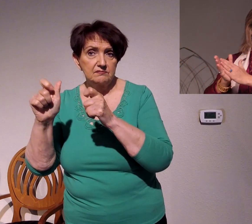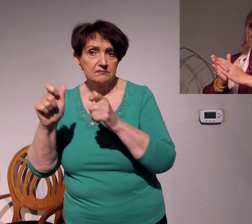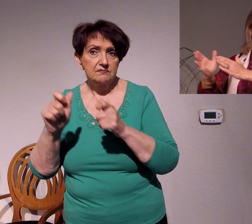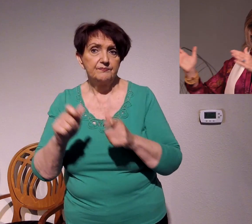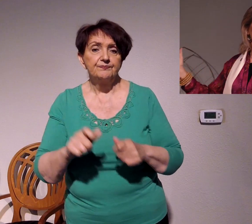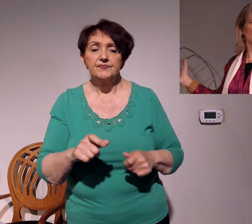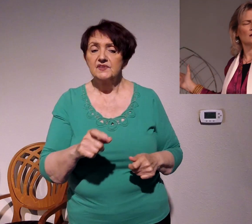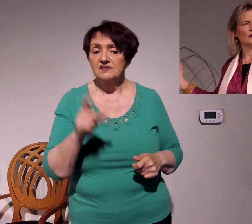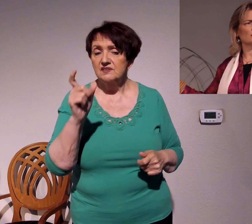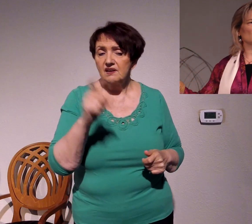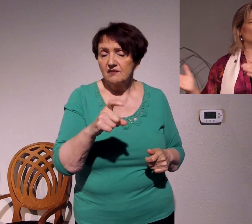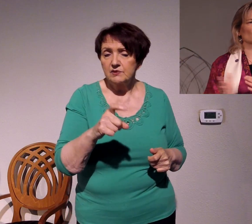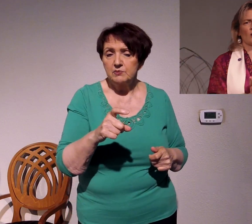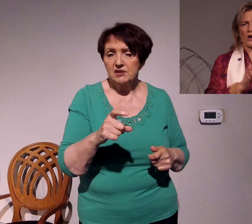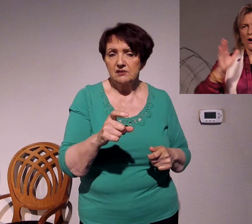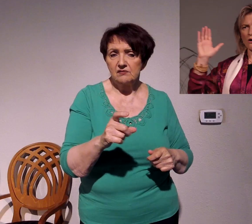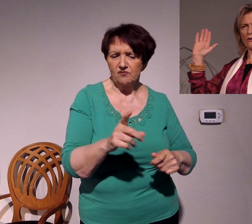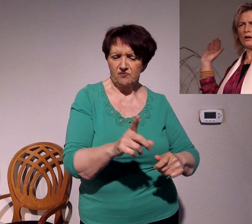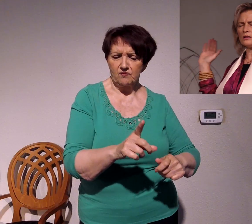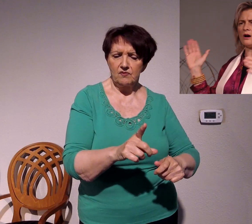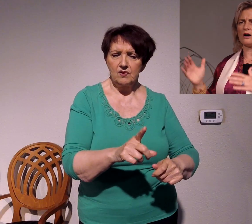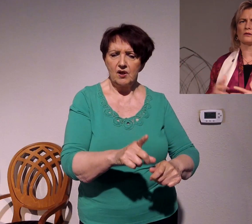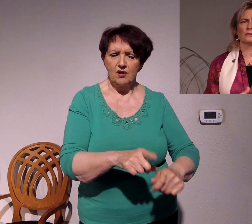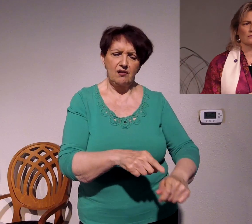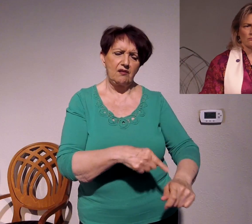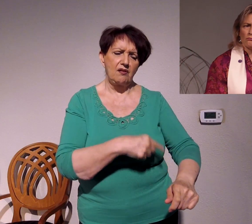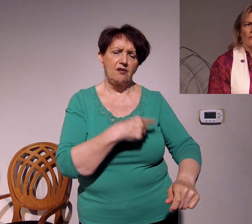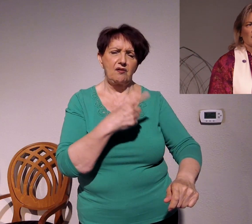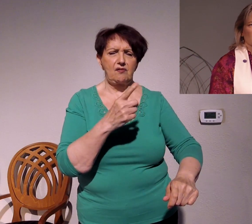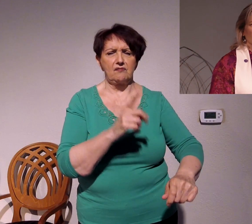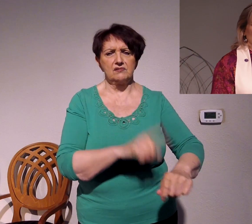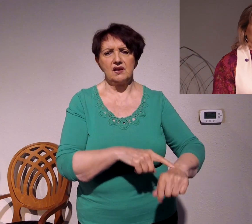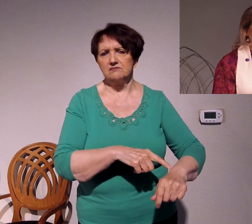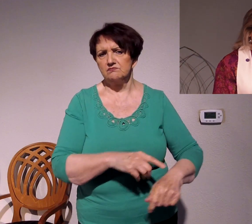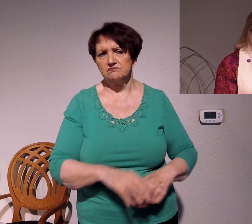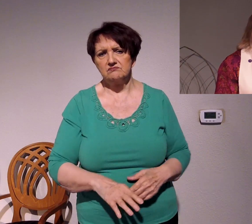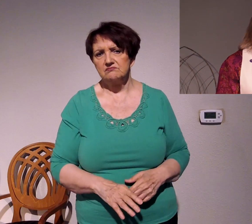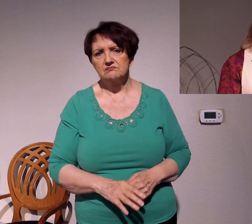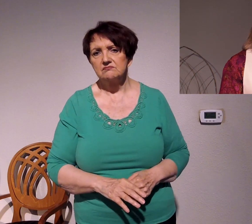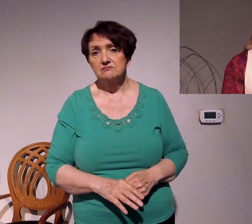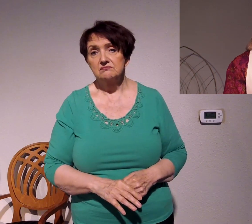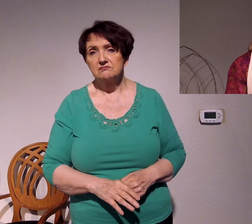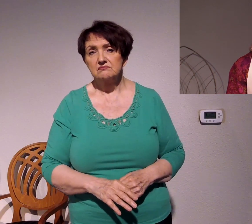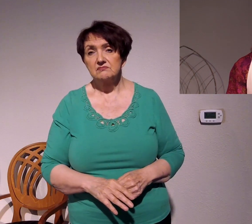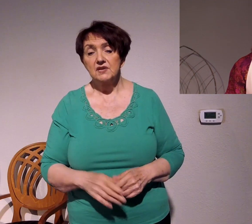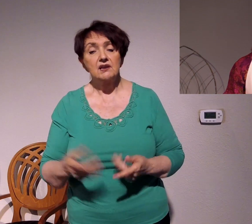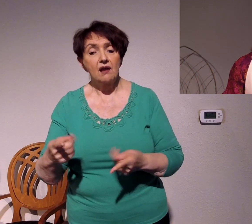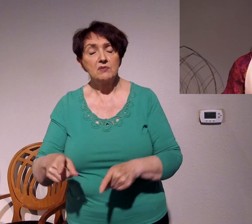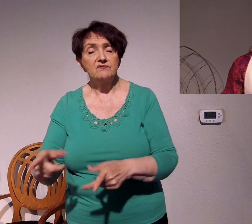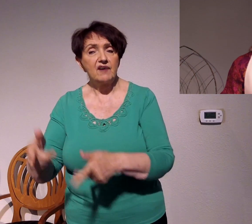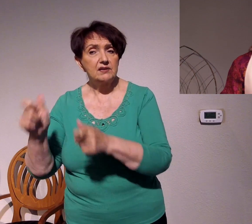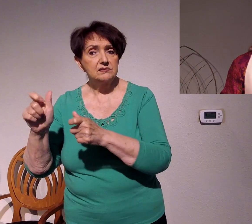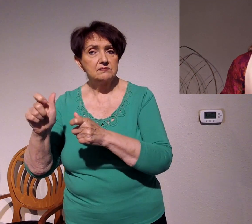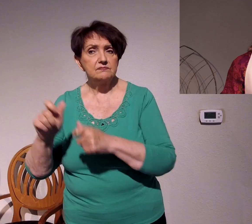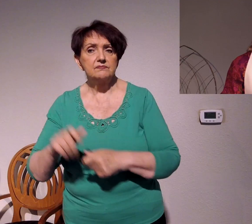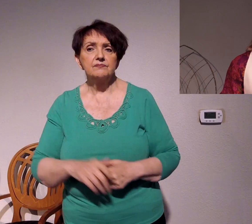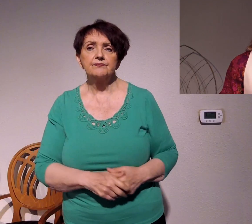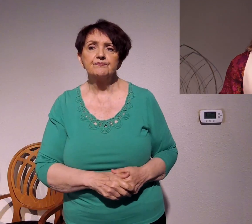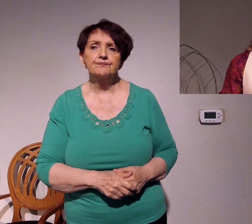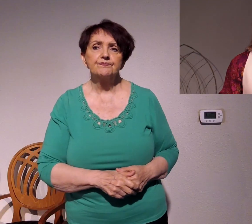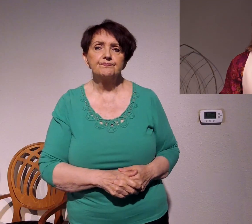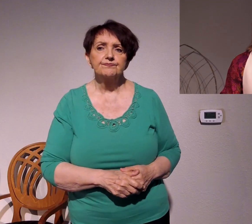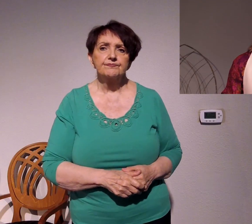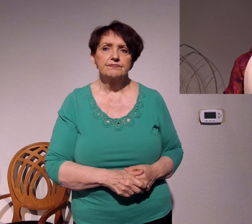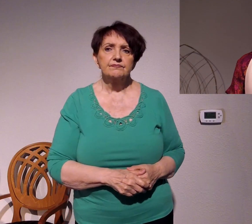what we in the human realm call a long time frame. It can happen very quickly.